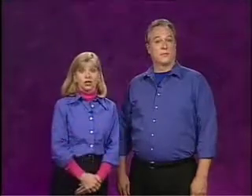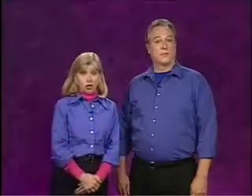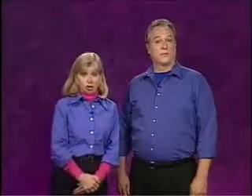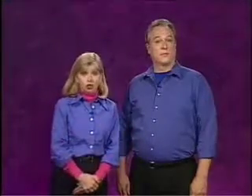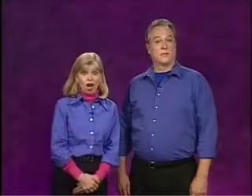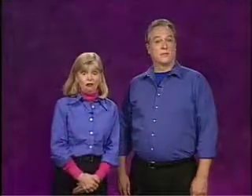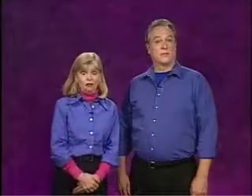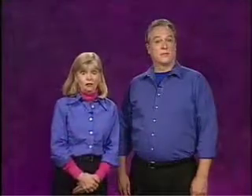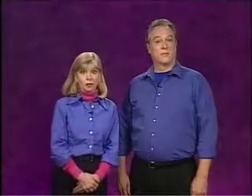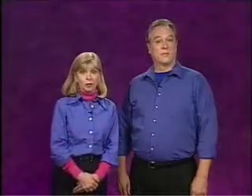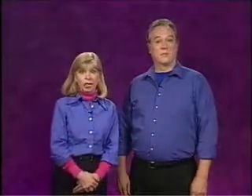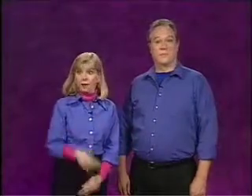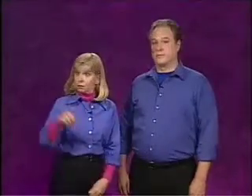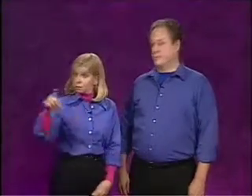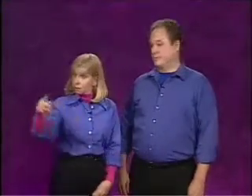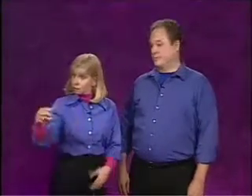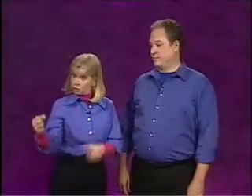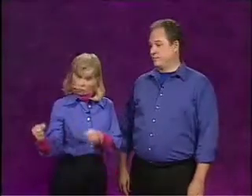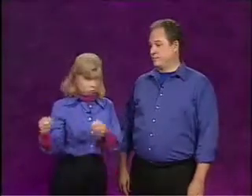Did you drive to the football game?